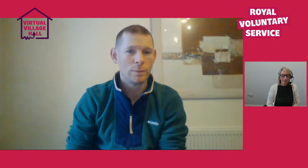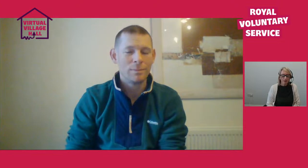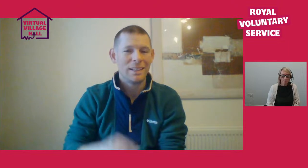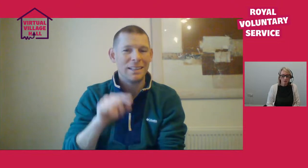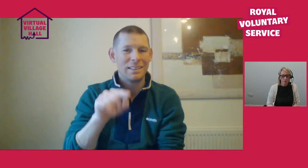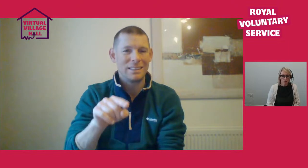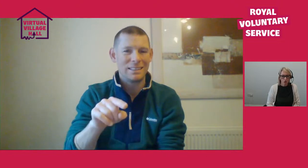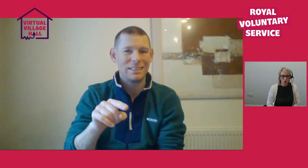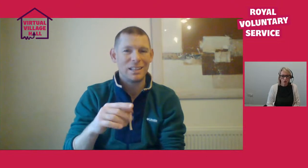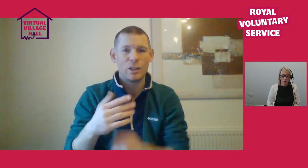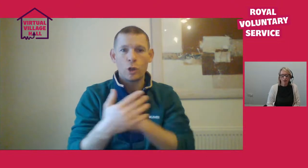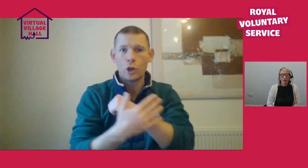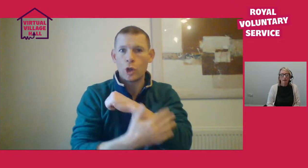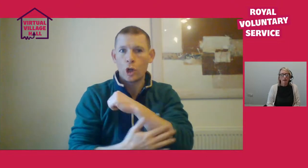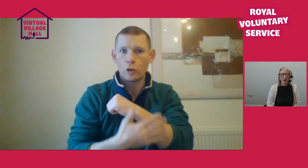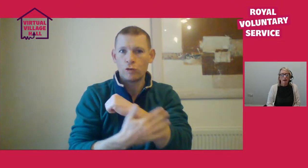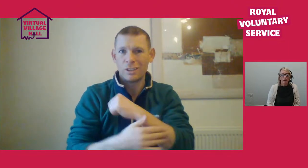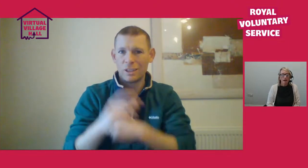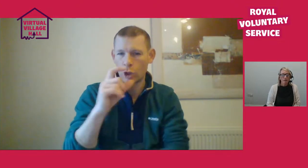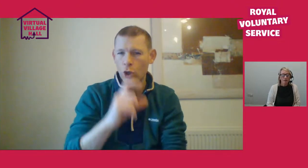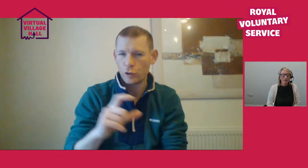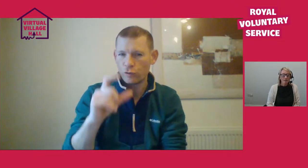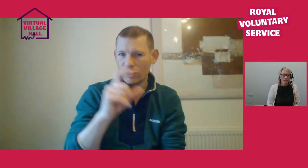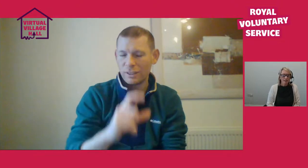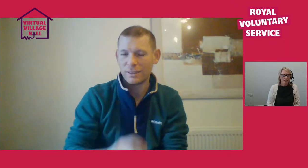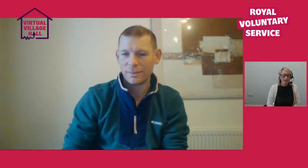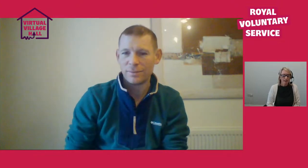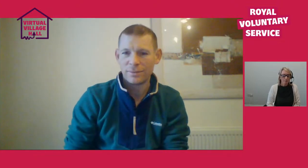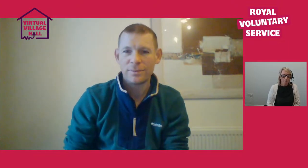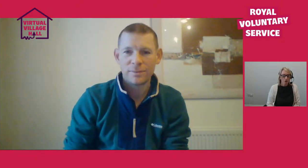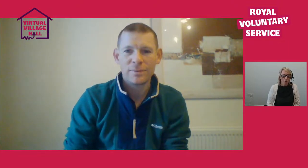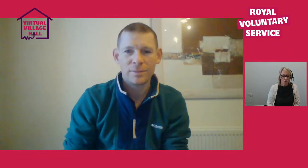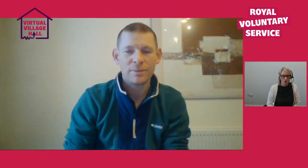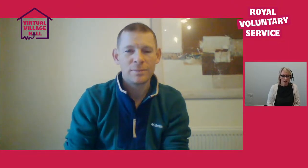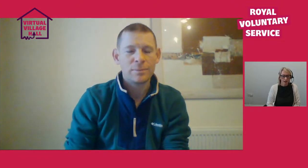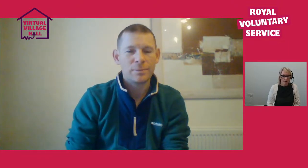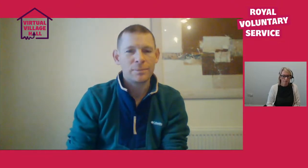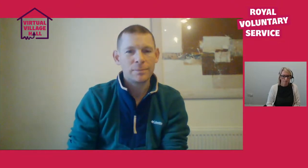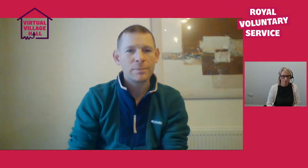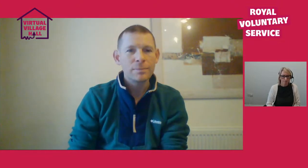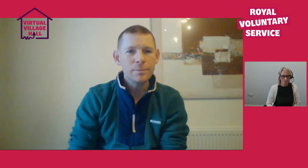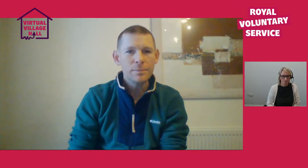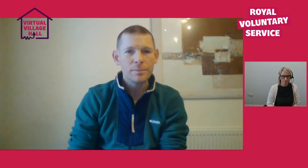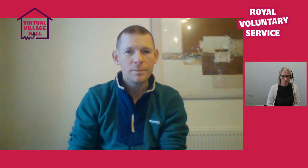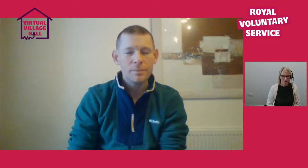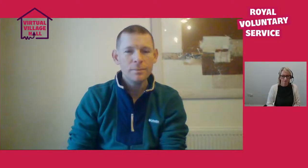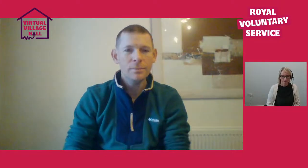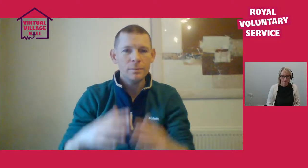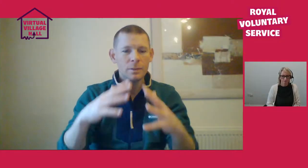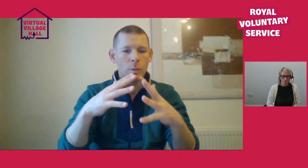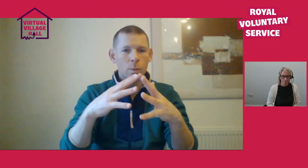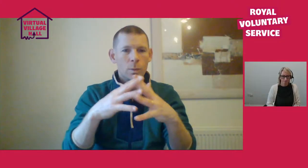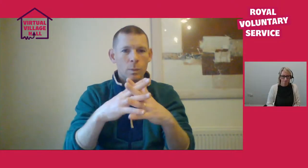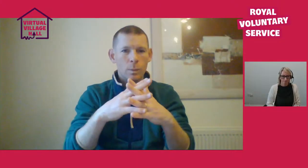Now here comes number 2, and this is the name of a country.